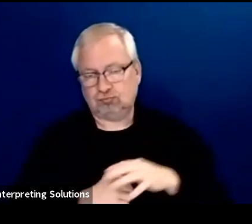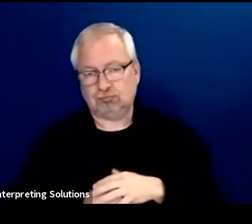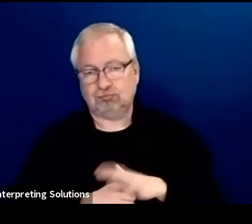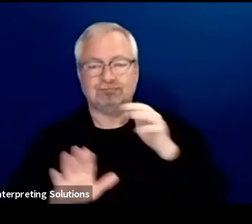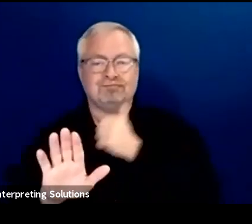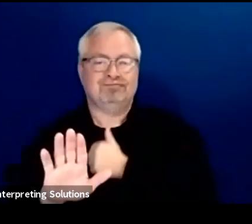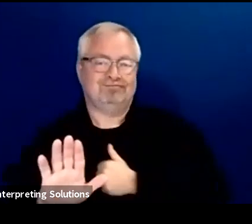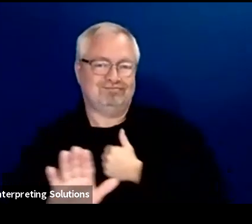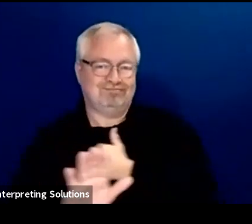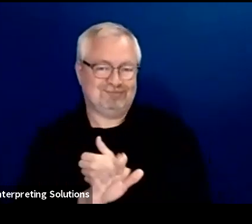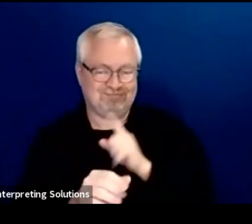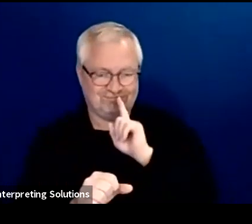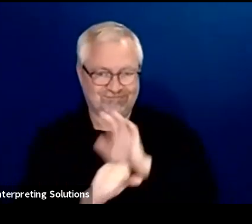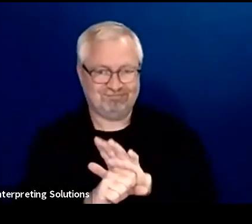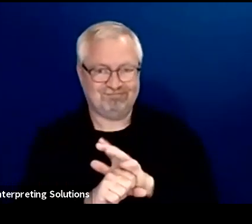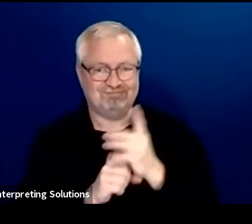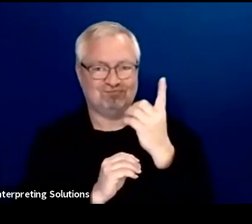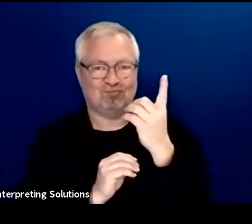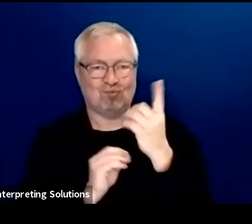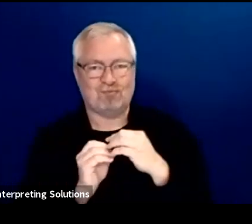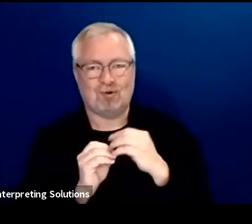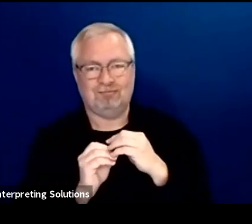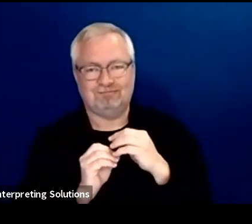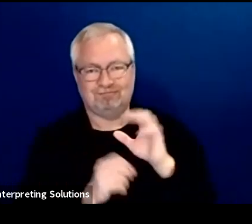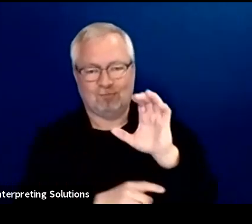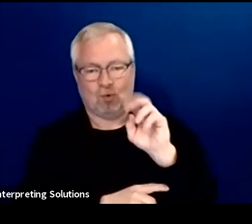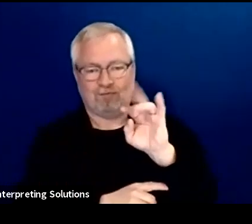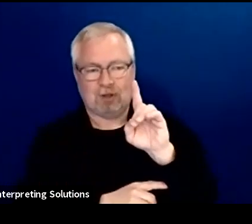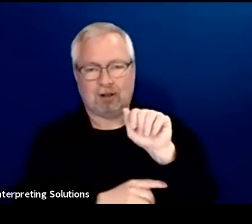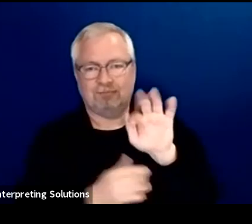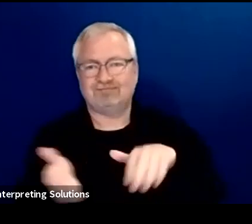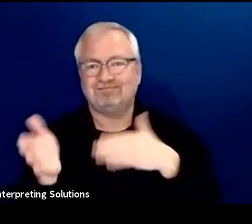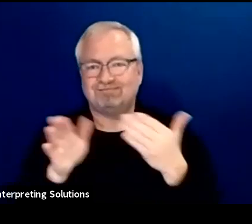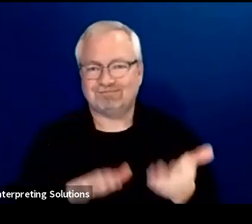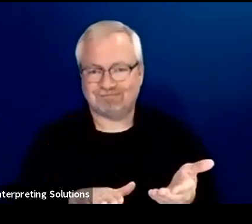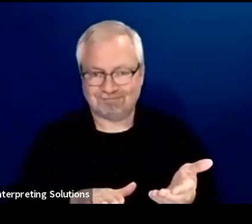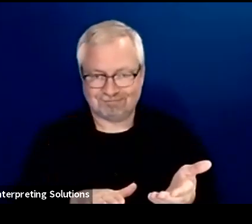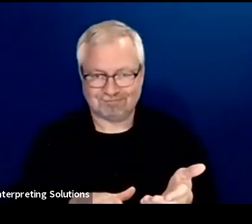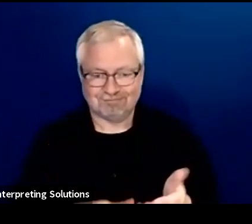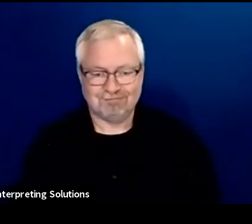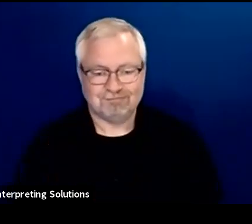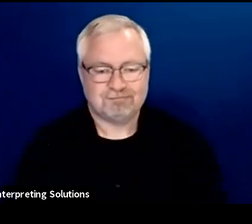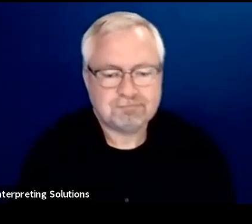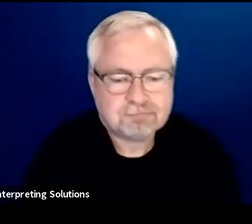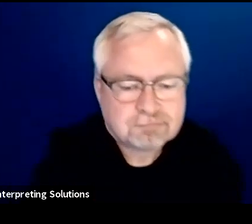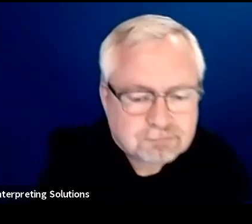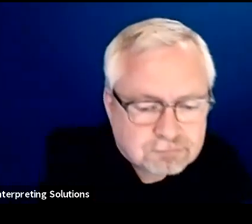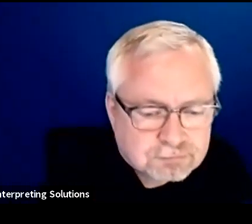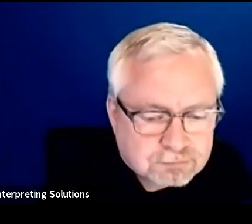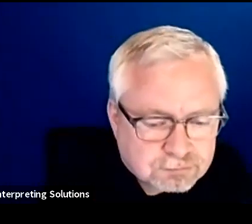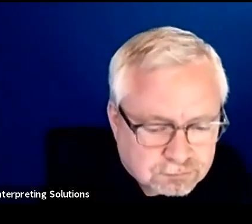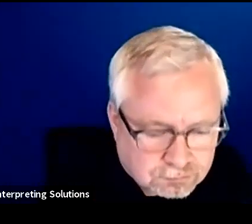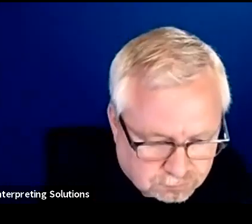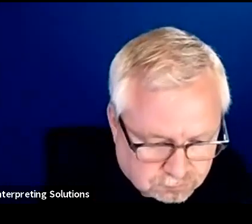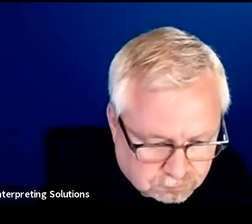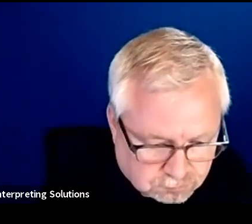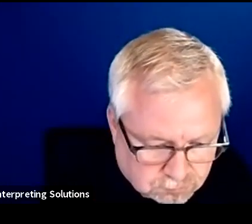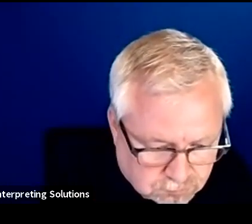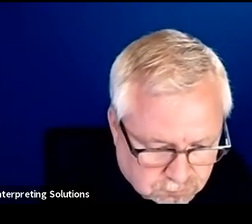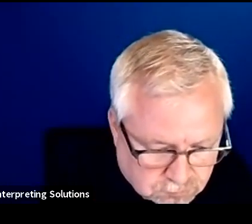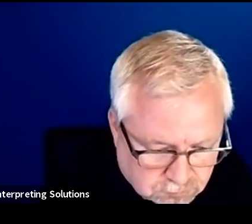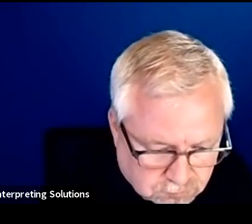COVID-19 death. We are now at 30 cumulatively. Our most recent neighbor lost was a 98-year-old Ramsey County